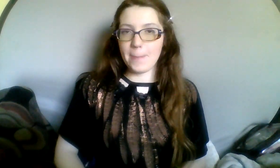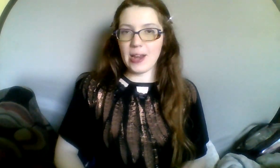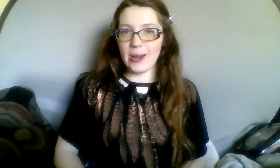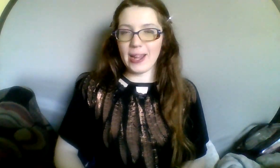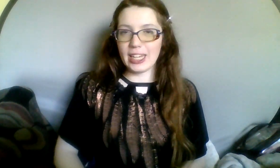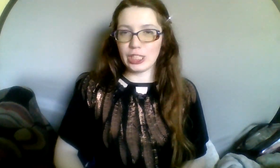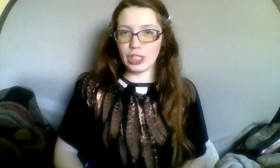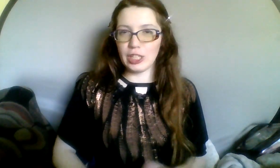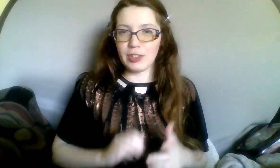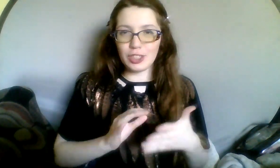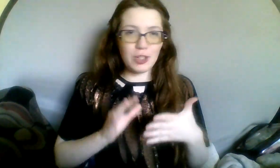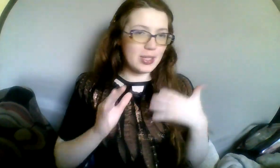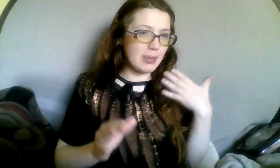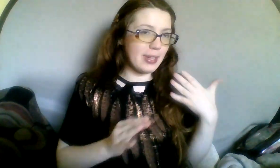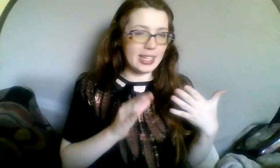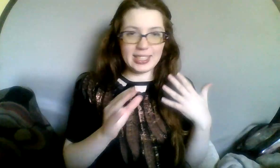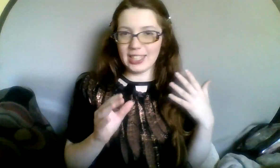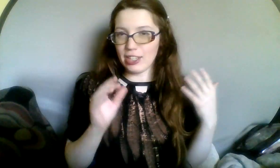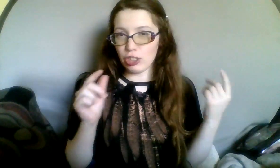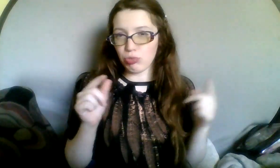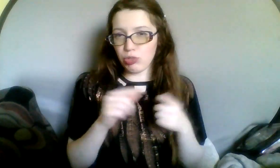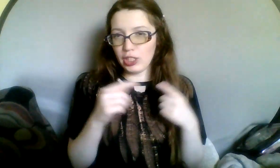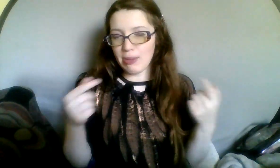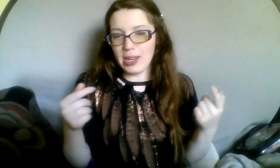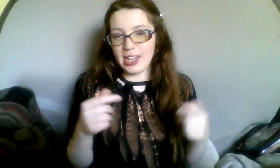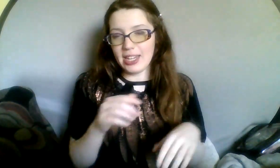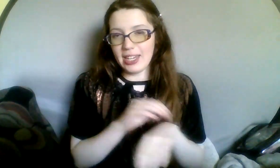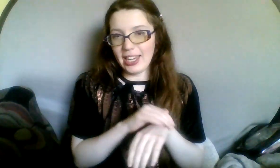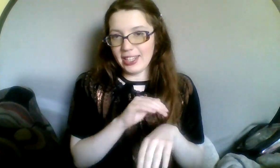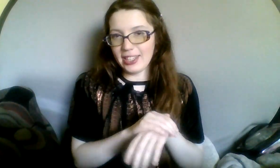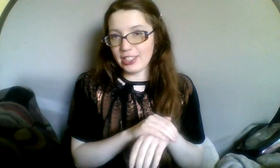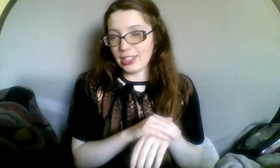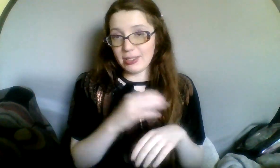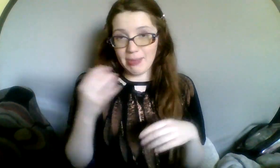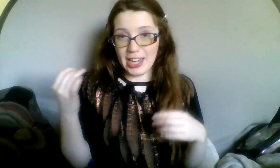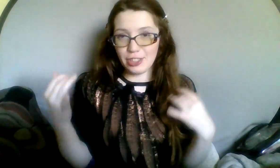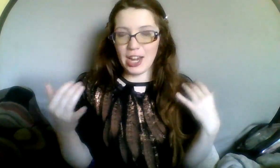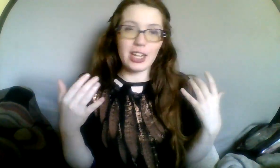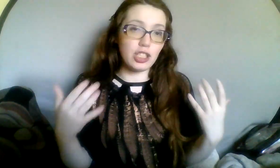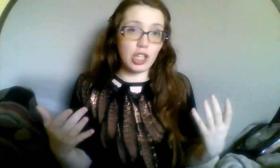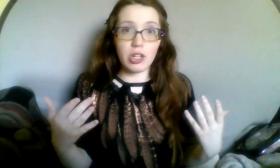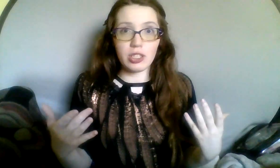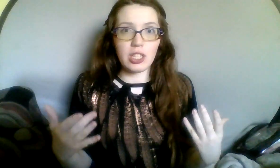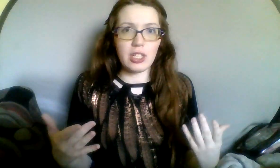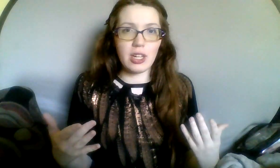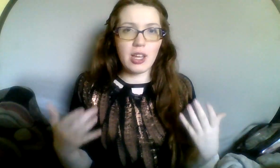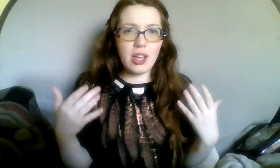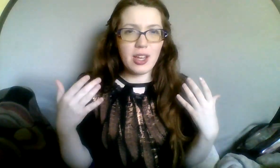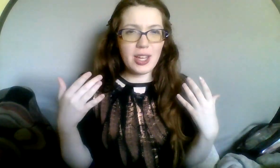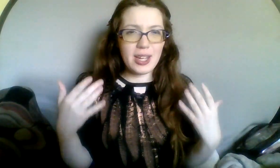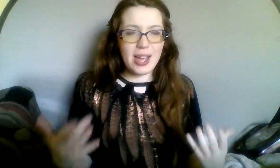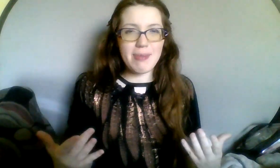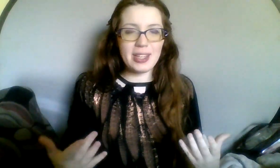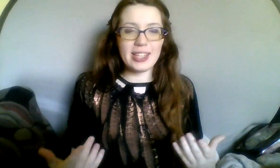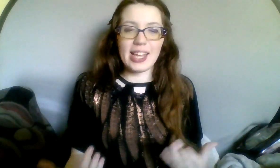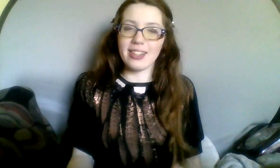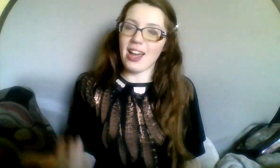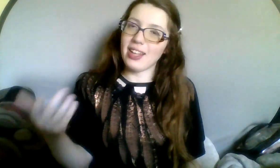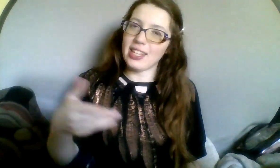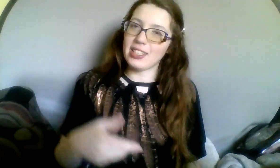not actually even sure what some of these lyrics really mean in English. Imagine Dragons songs can kind of be like that a lot. They just kind